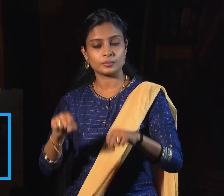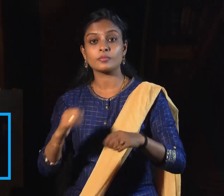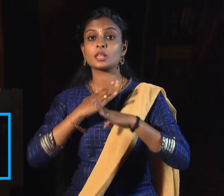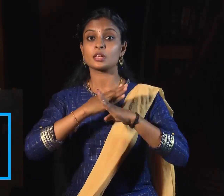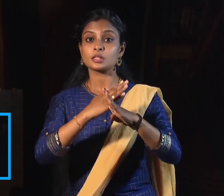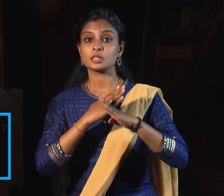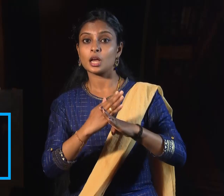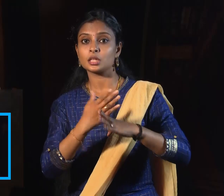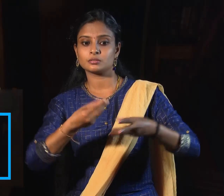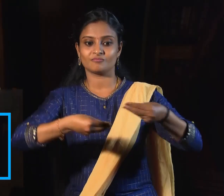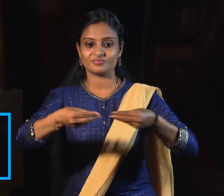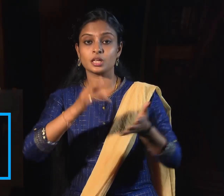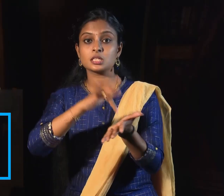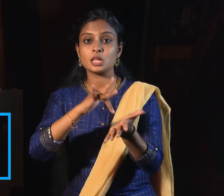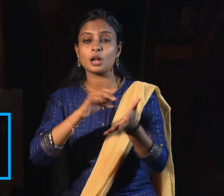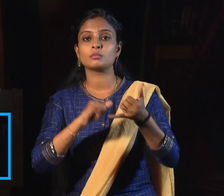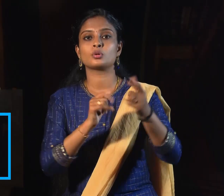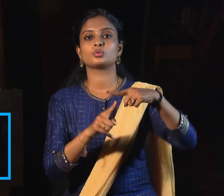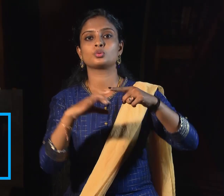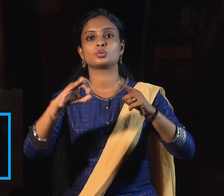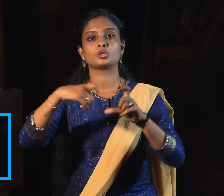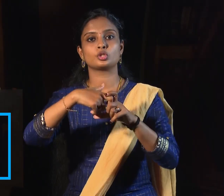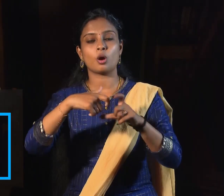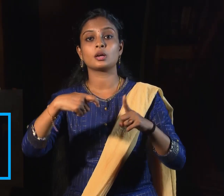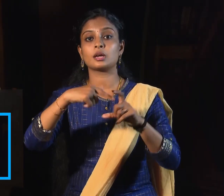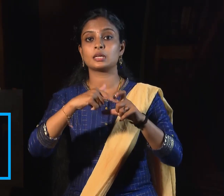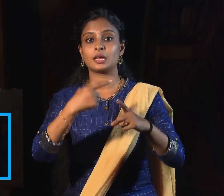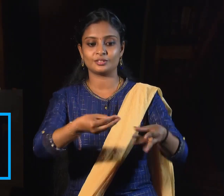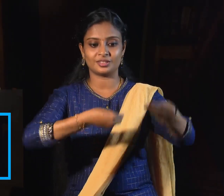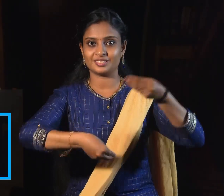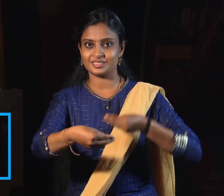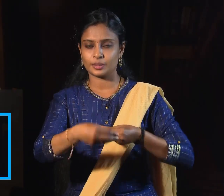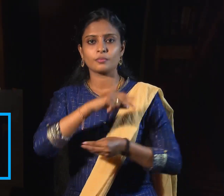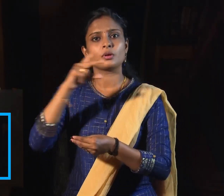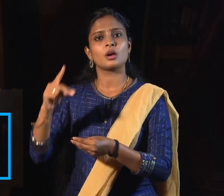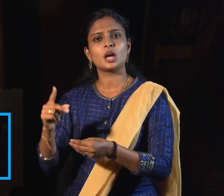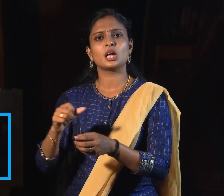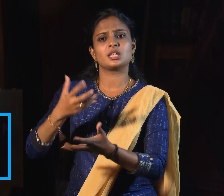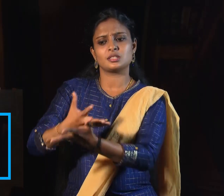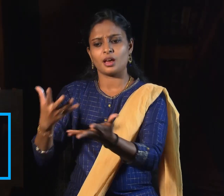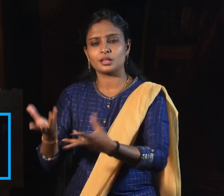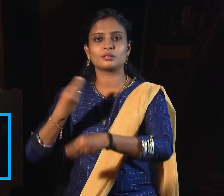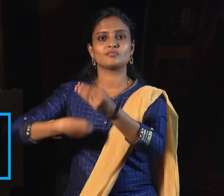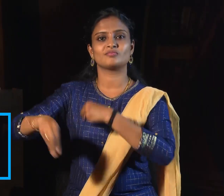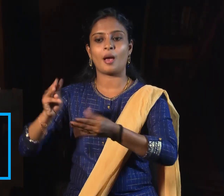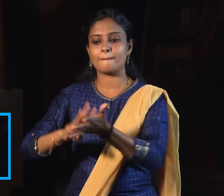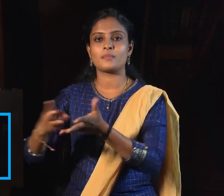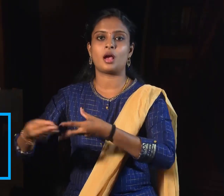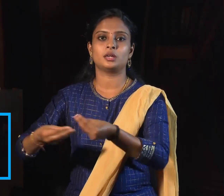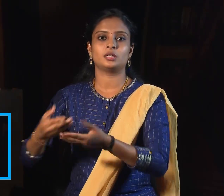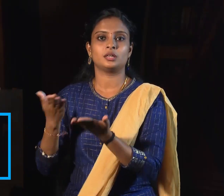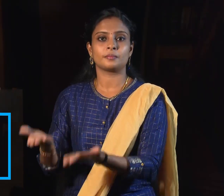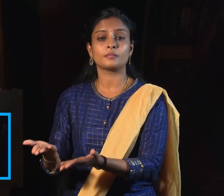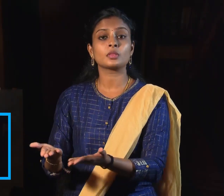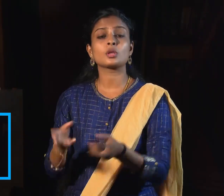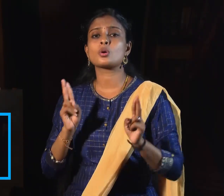exchange, while commodities and equities are bought and sold on the trading floor. The general